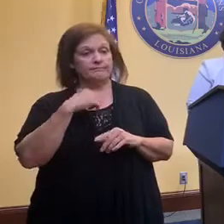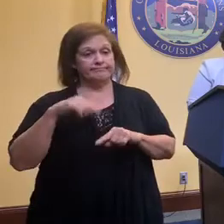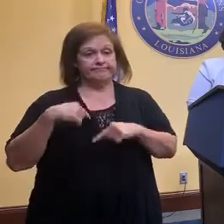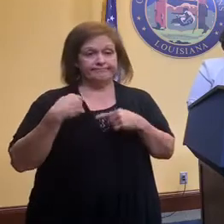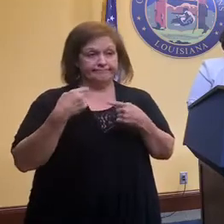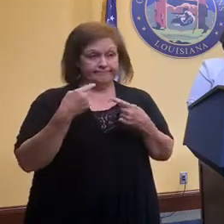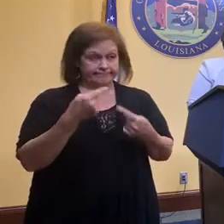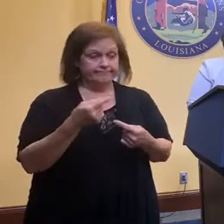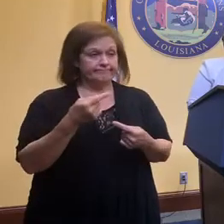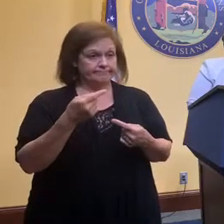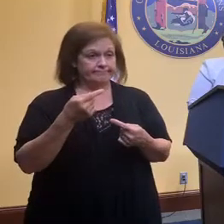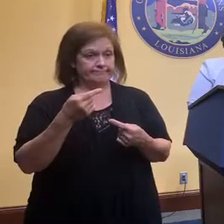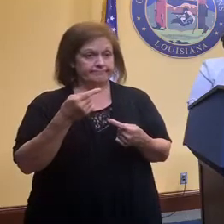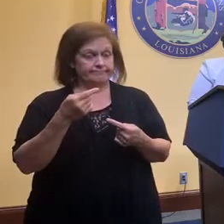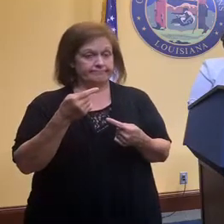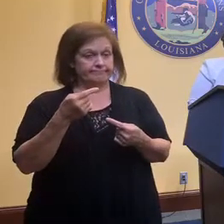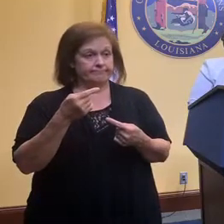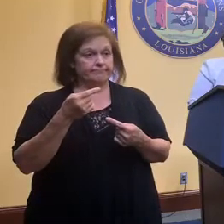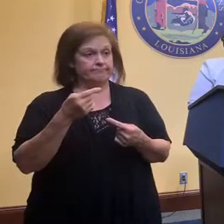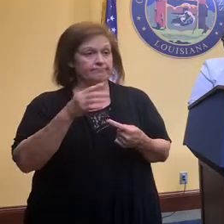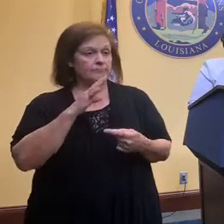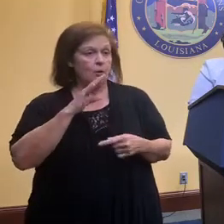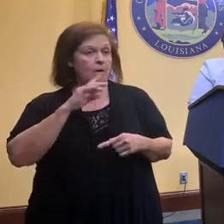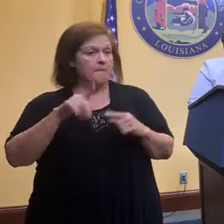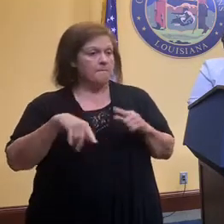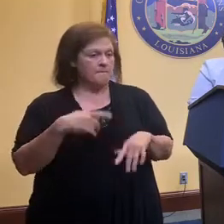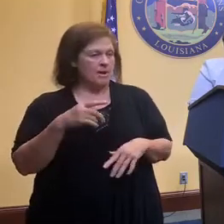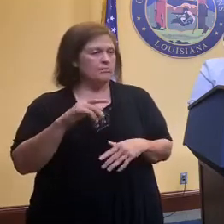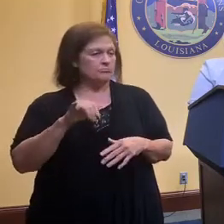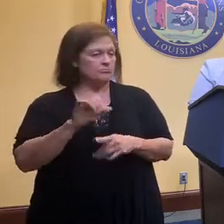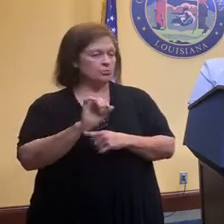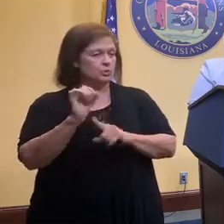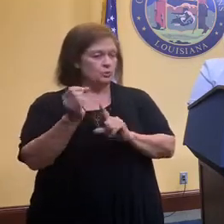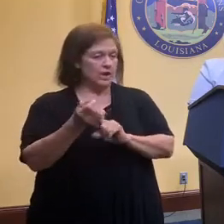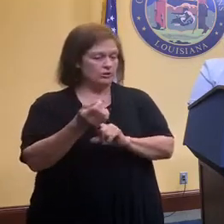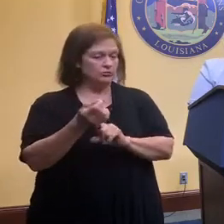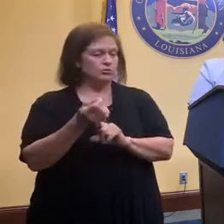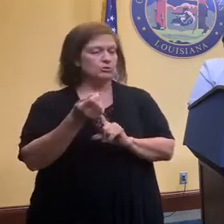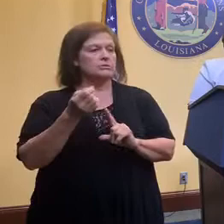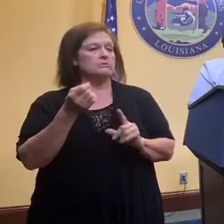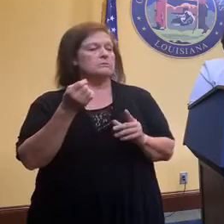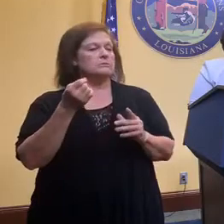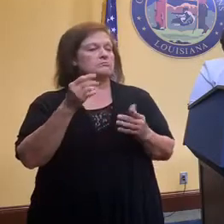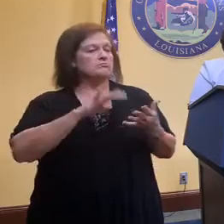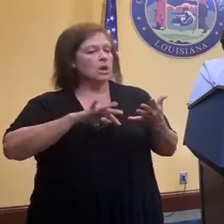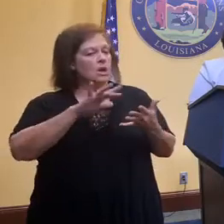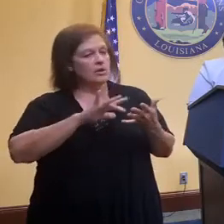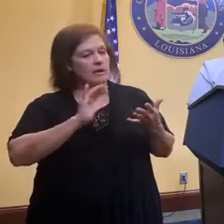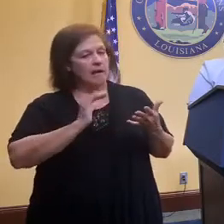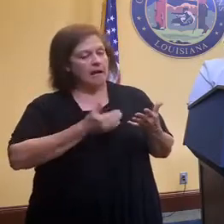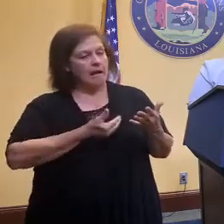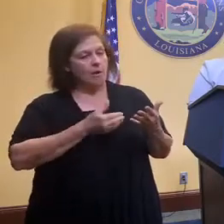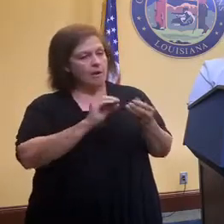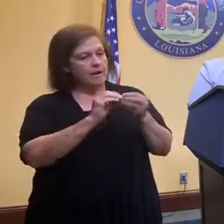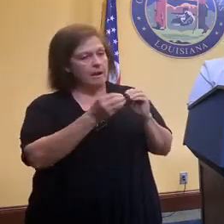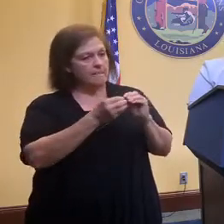this from last week, also looking at our numbers very closely.